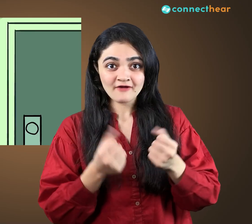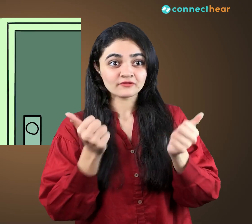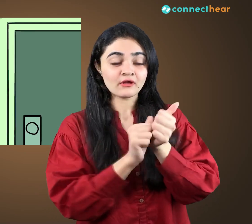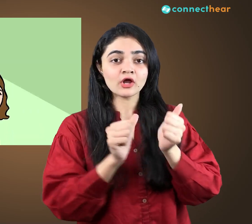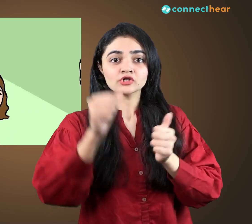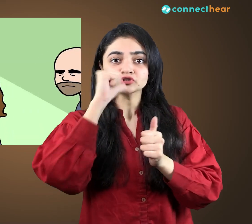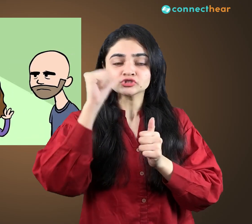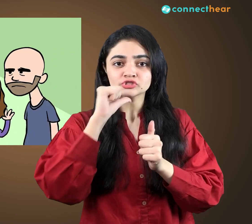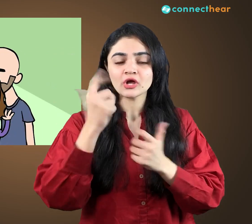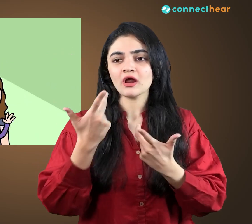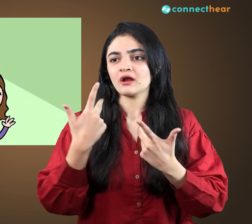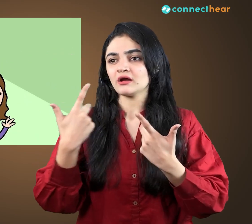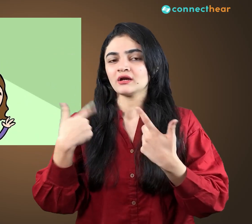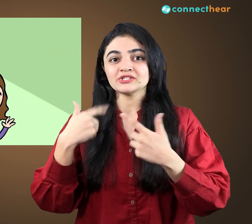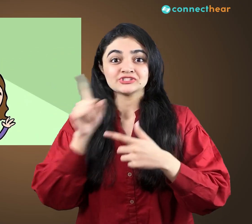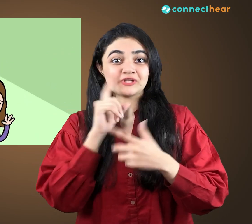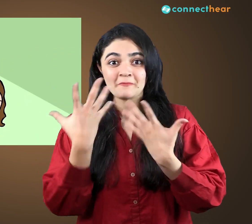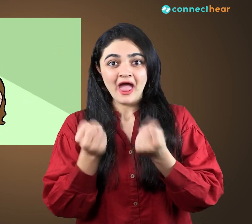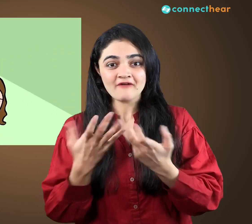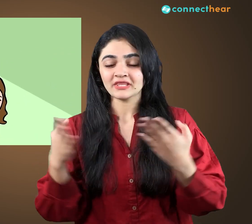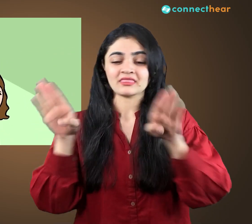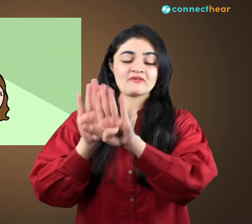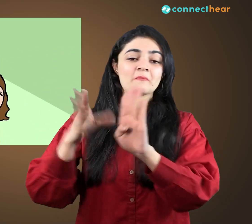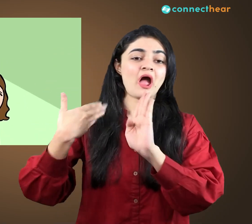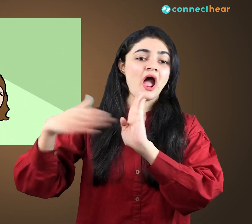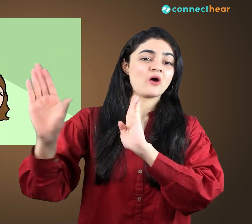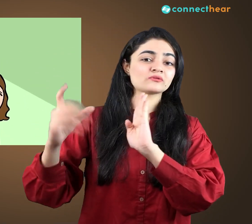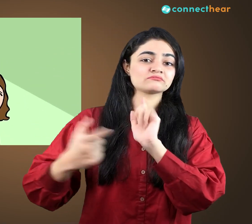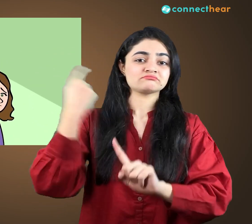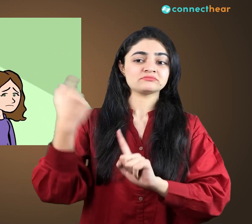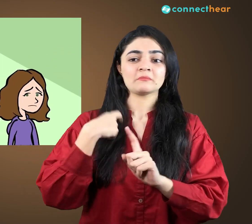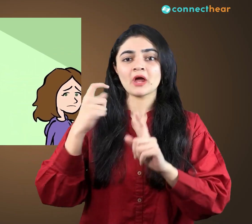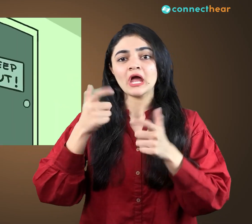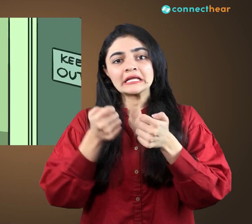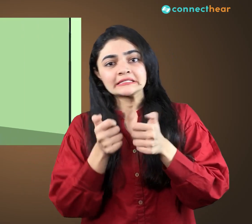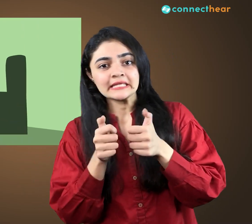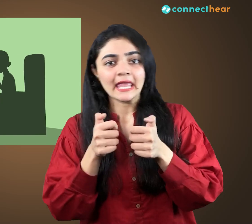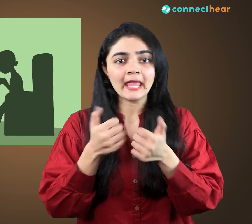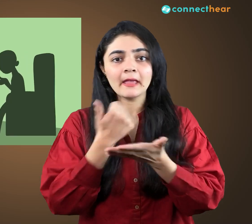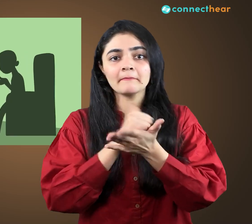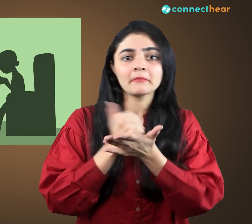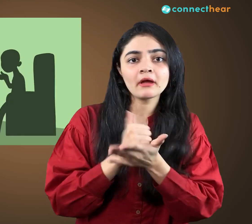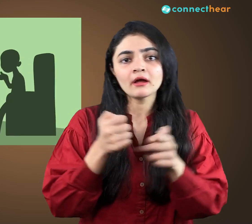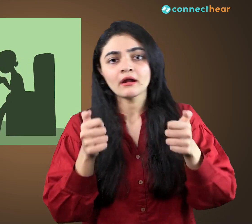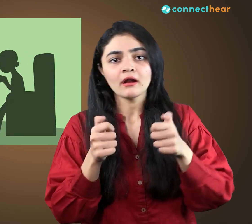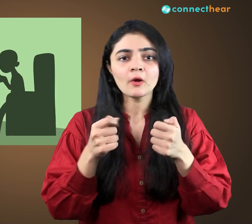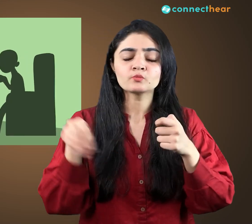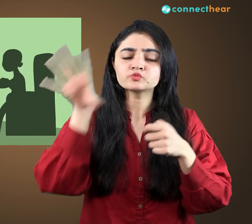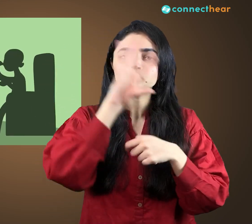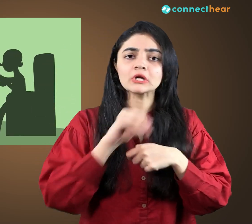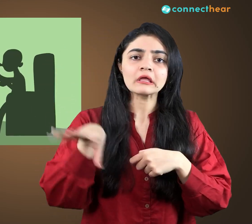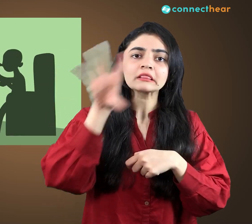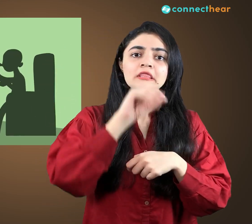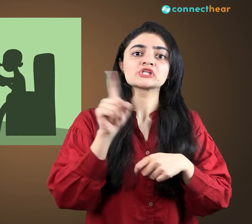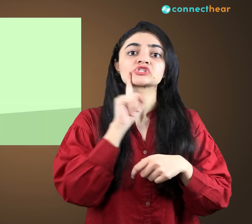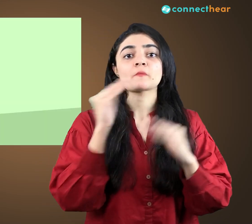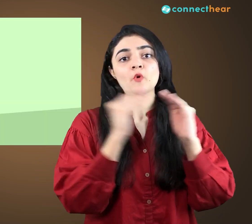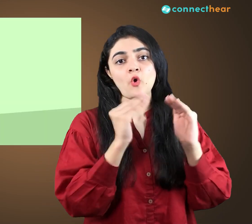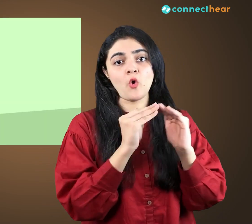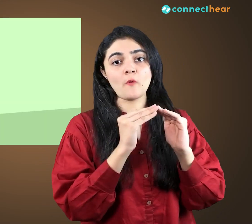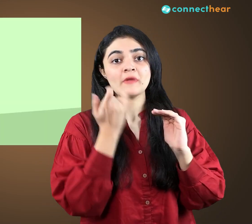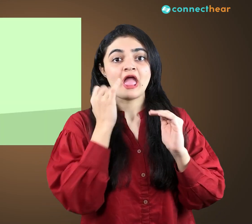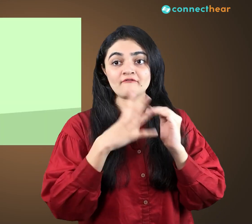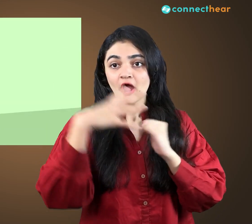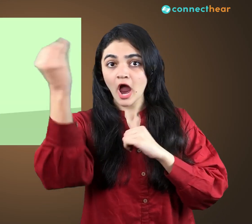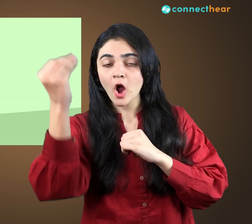wasn't drinking, he shut me and my family out of his life. He would stay in his room watching TV or playing video games almost all of the time that he was home. It